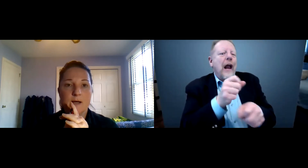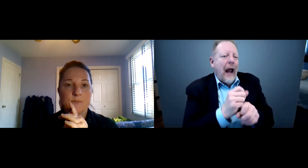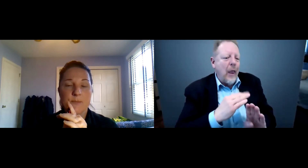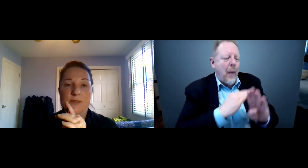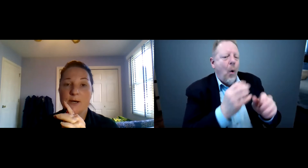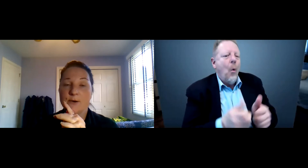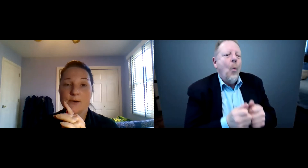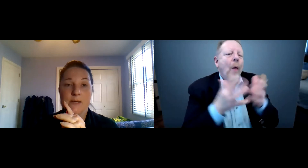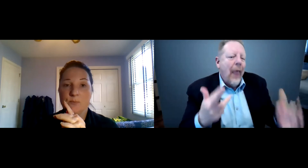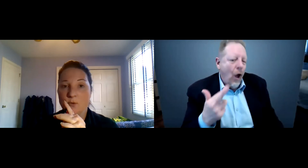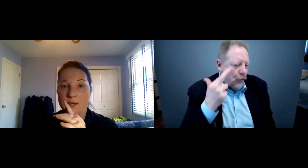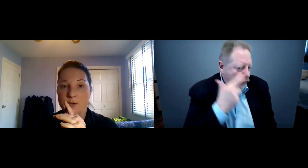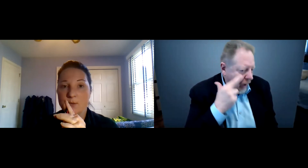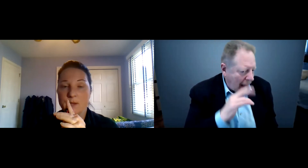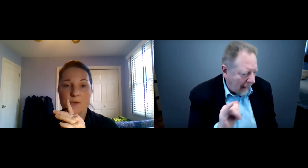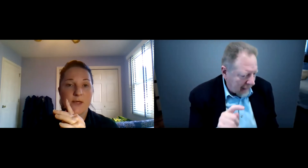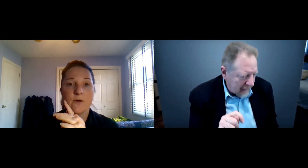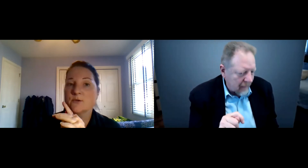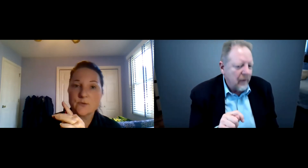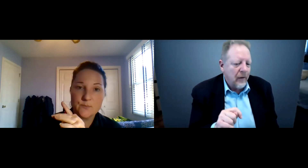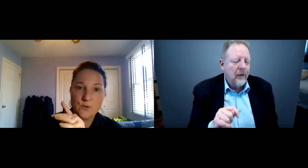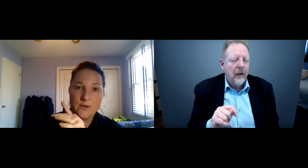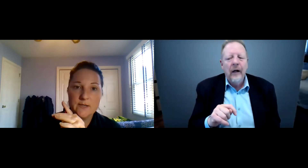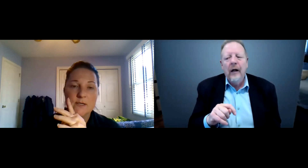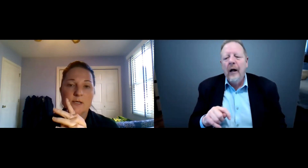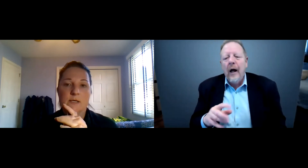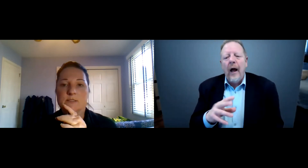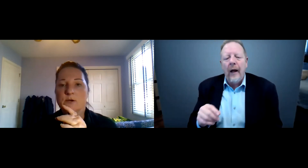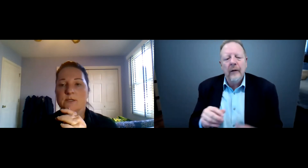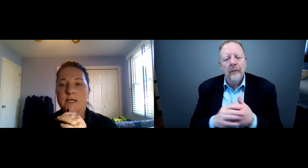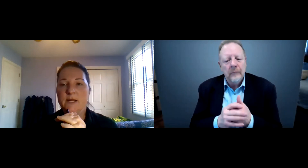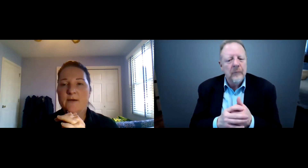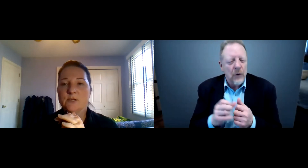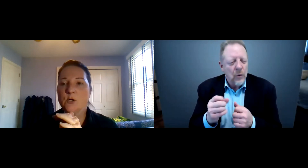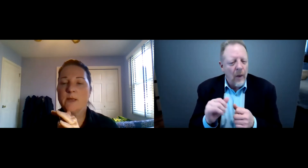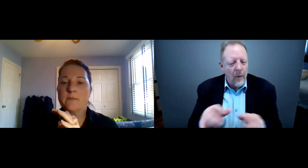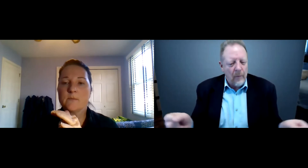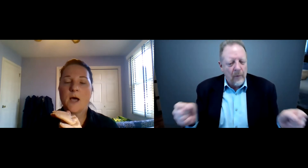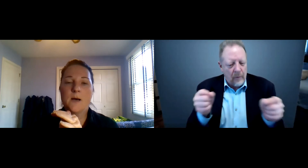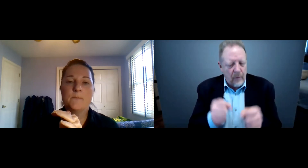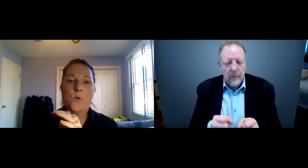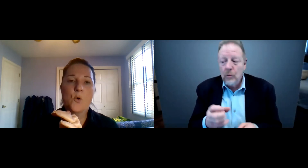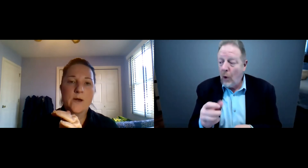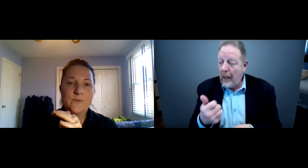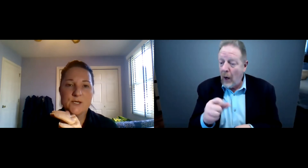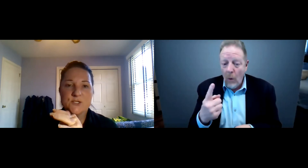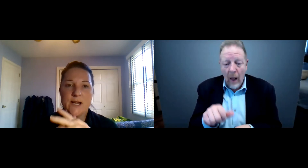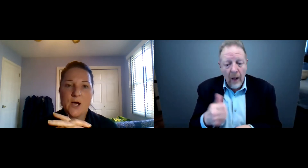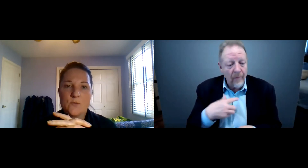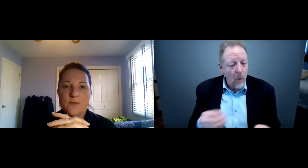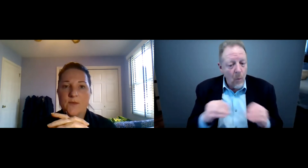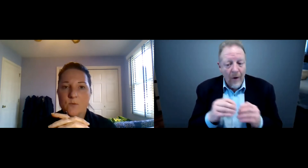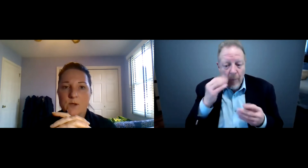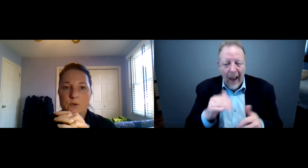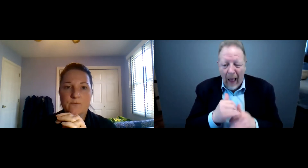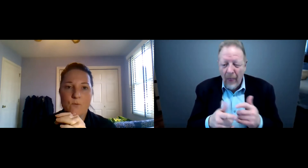employers, people that are employed, or people that are underemployed? So does anybody have a little bit more information on